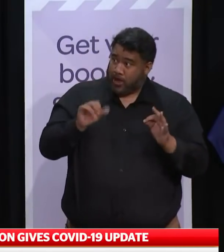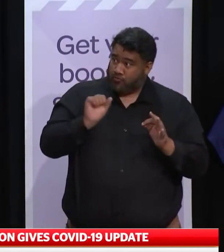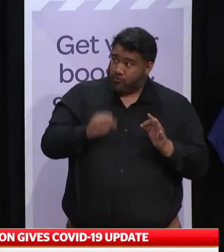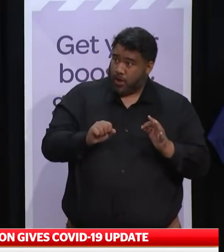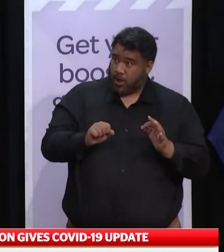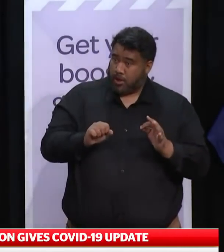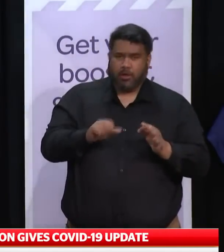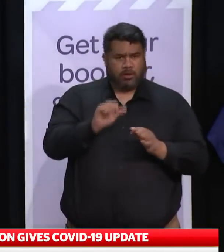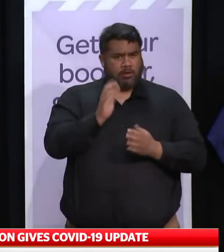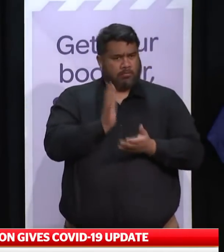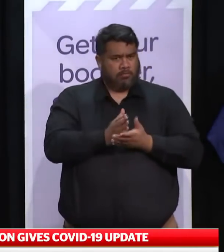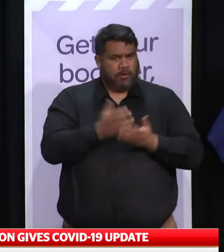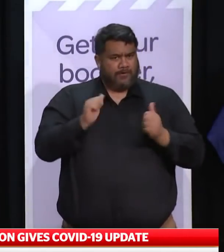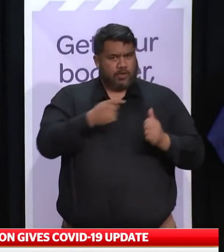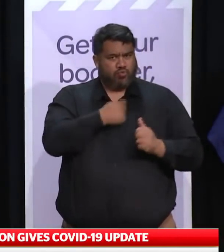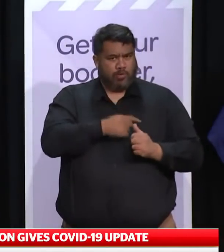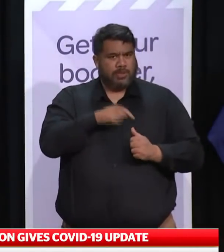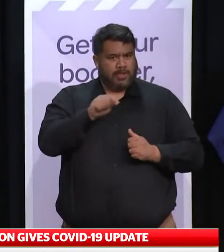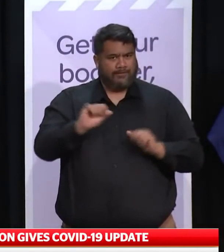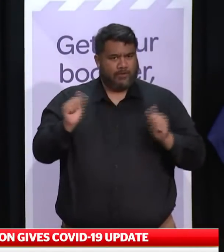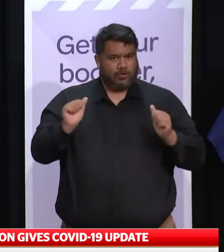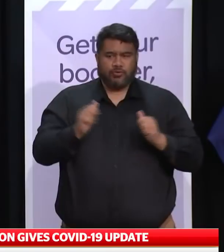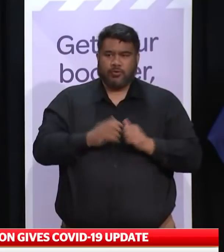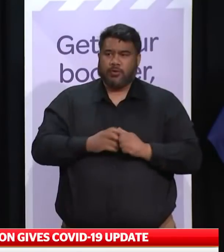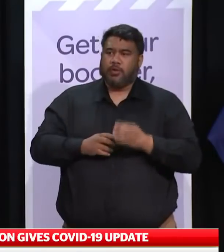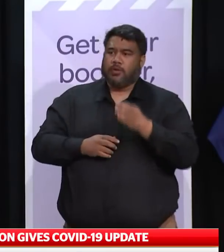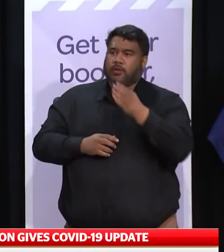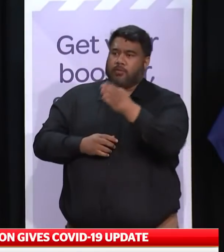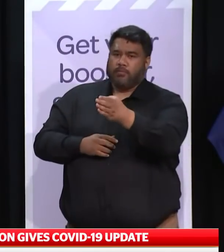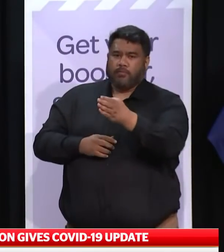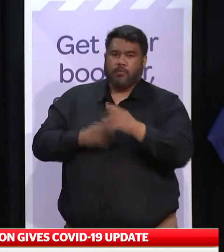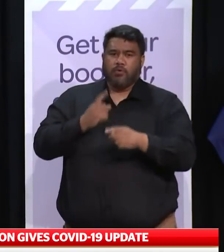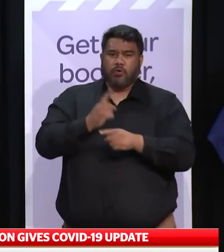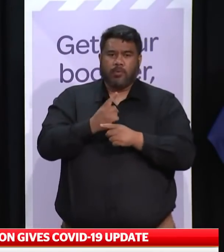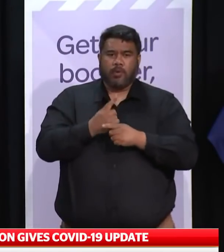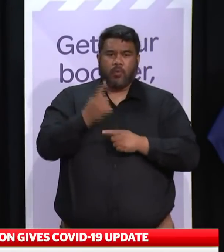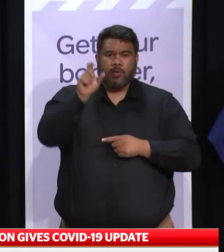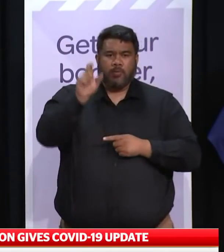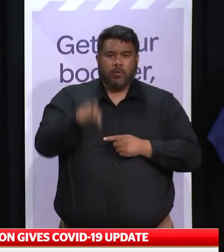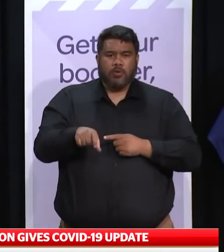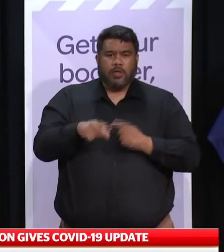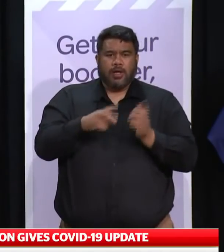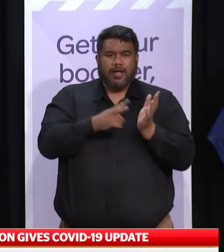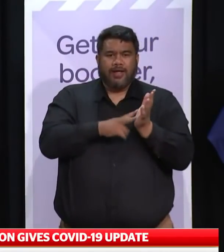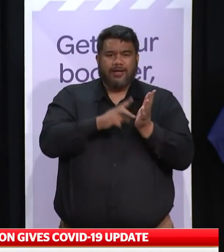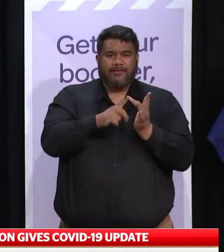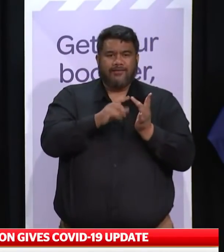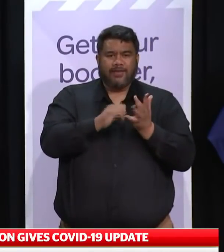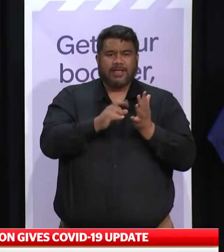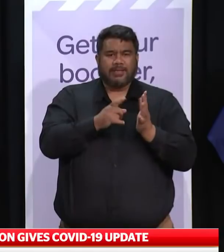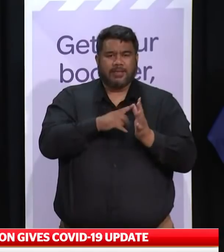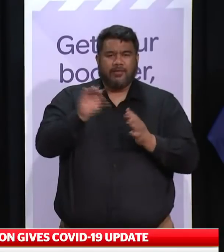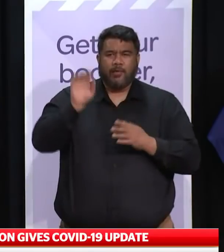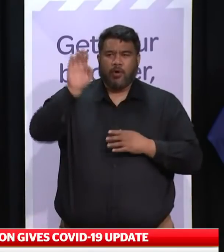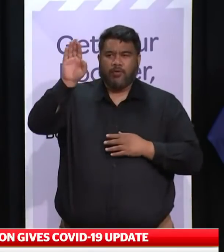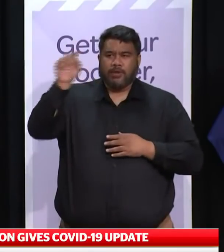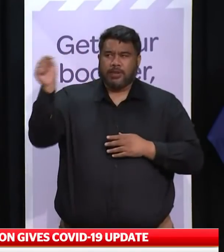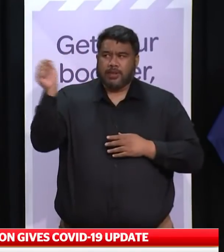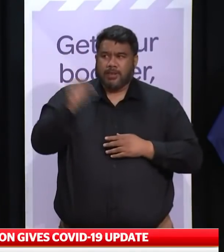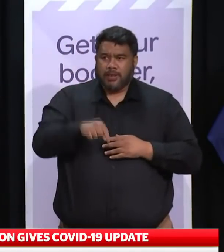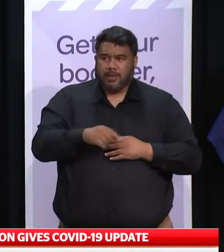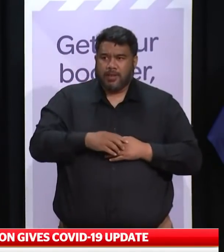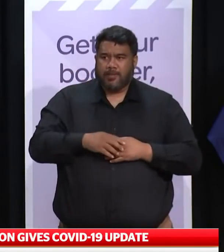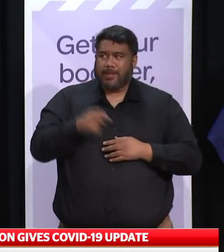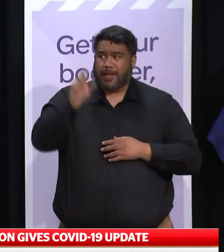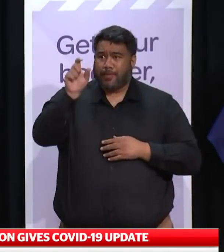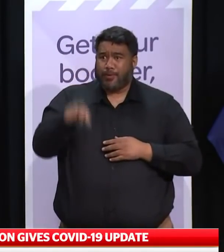We've spoken to a number of teachers who got the visa to come to New Zealand from overseas as part of the 300 teacher announcement last year. You